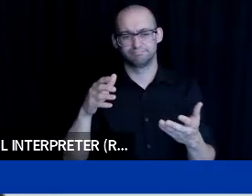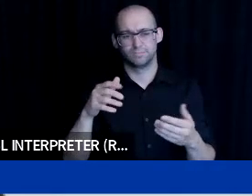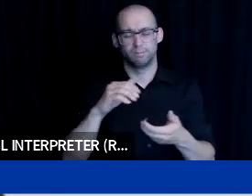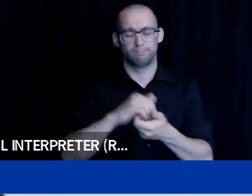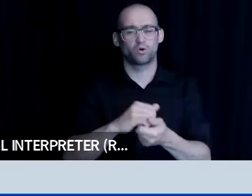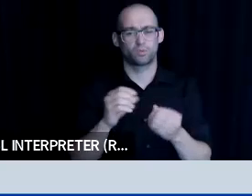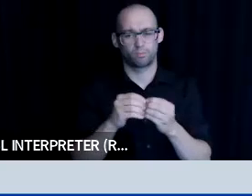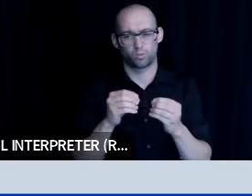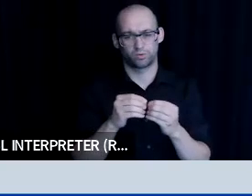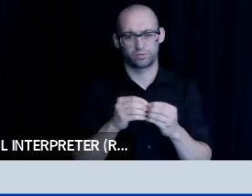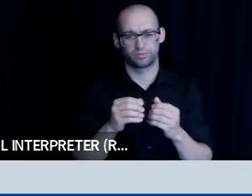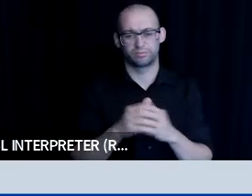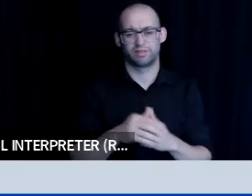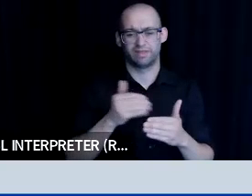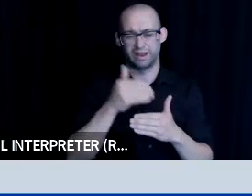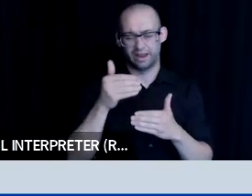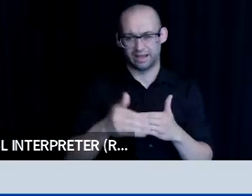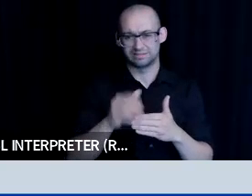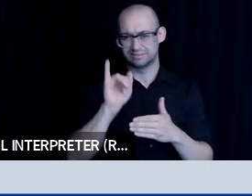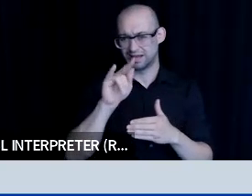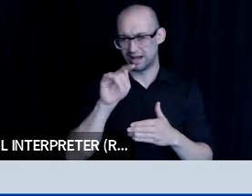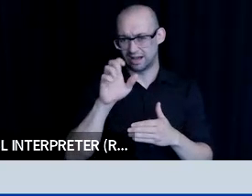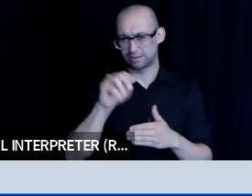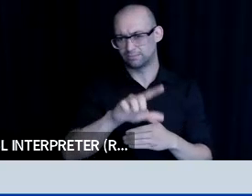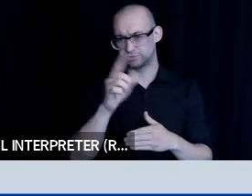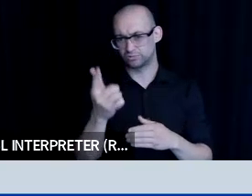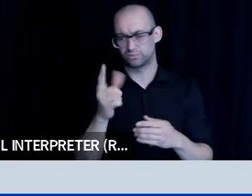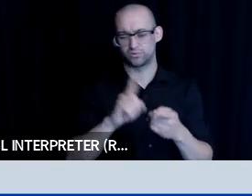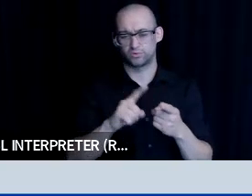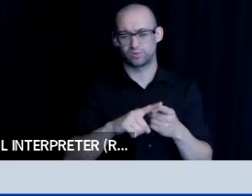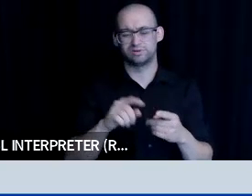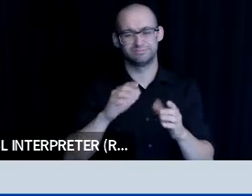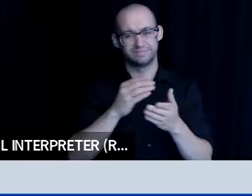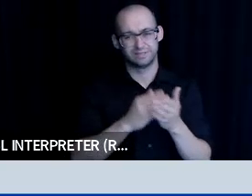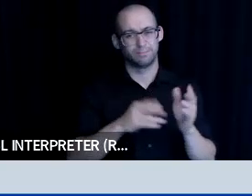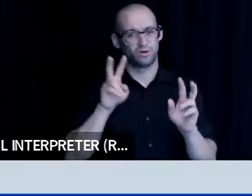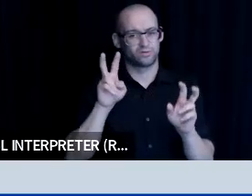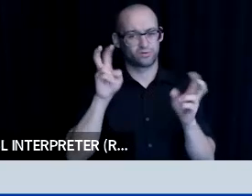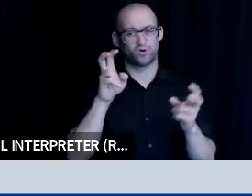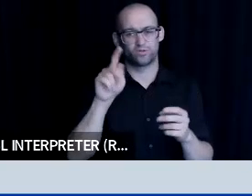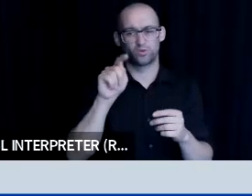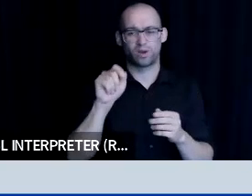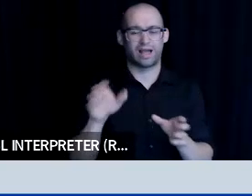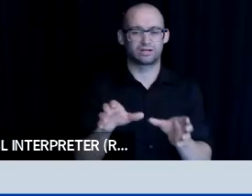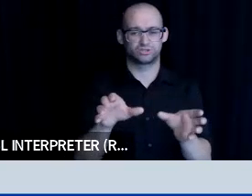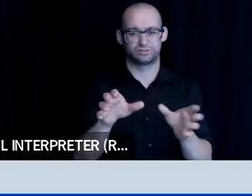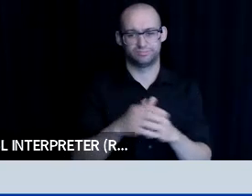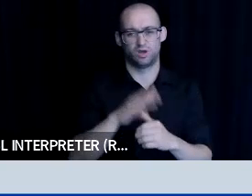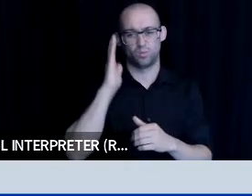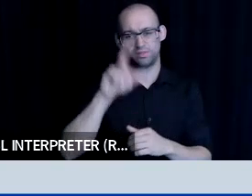that we're going to kind of turn things over to is some of our calls to action. So I'm going to turn this over to